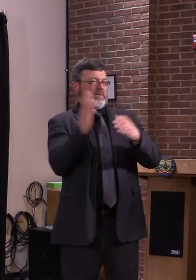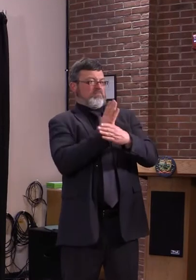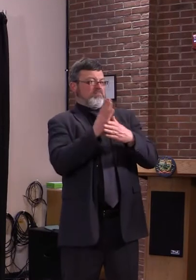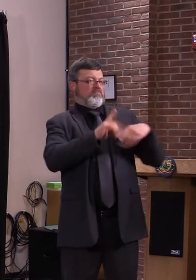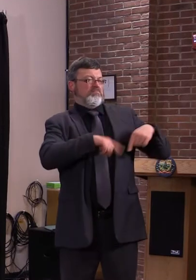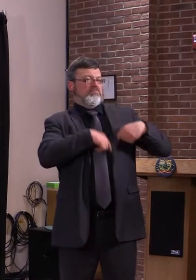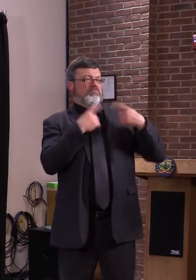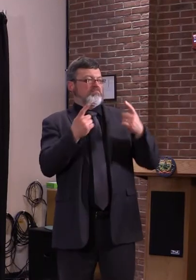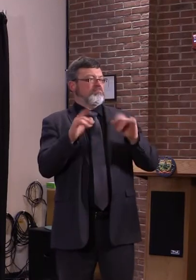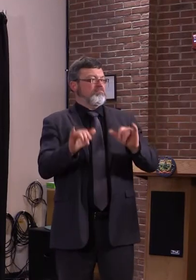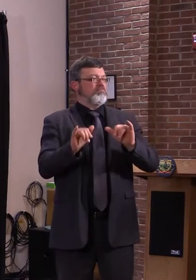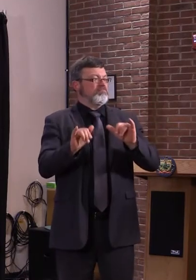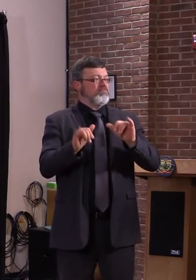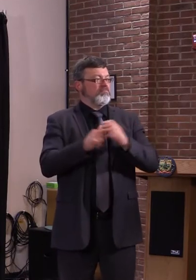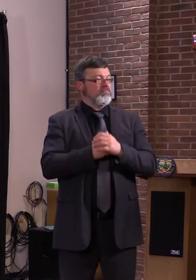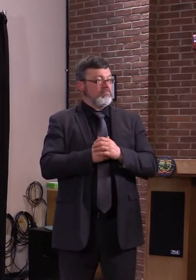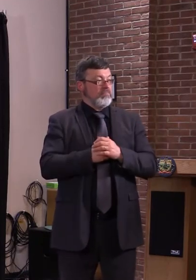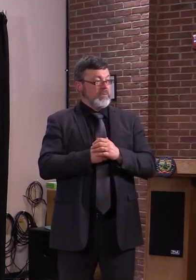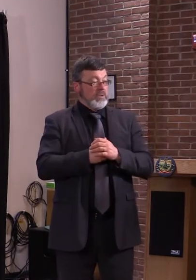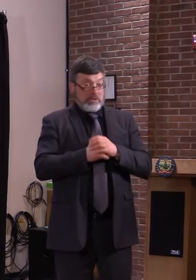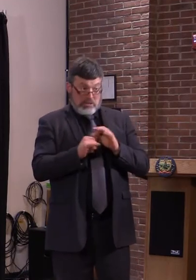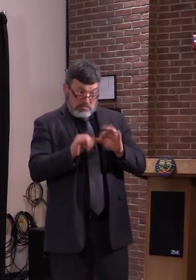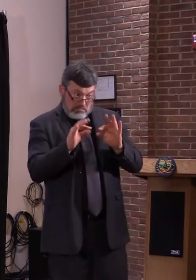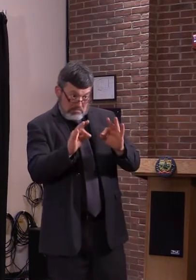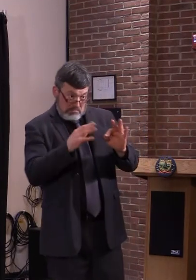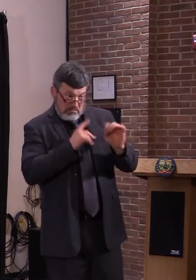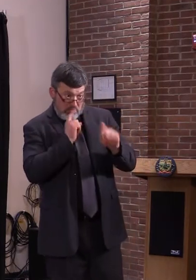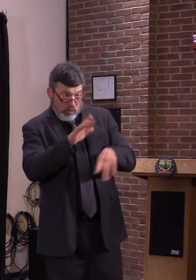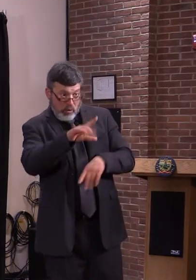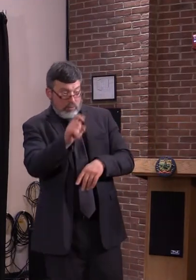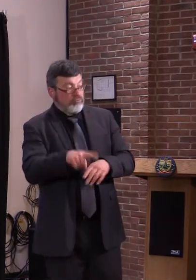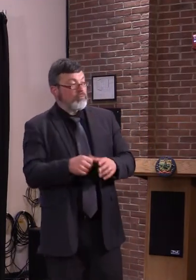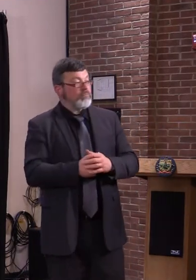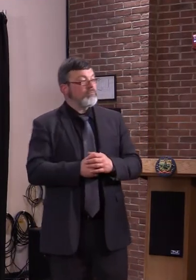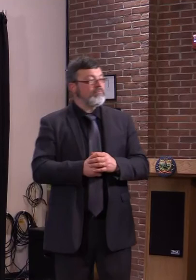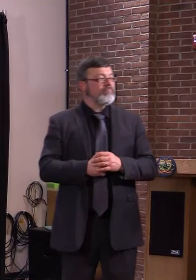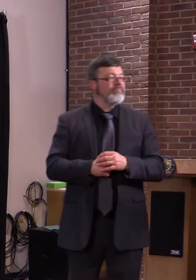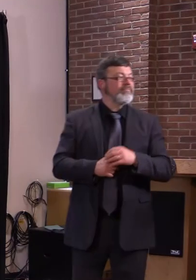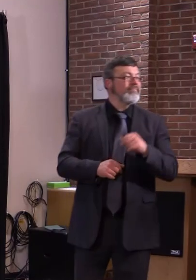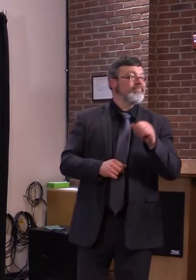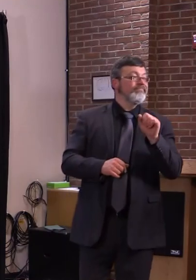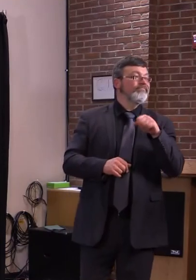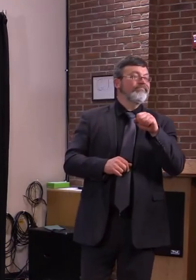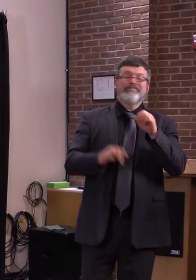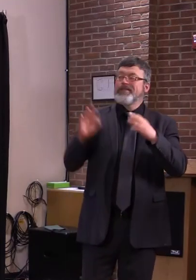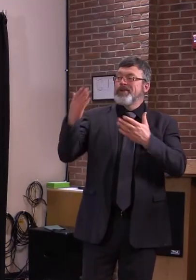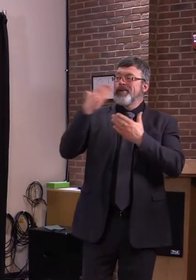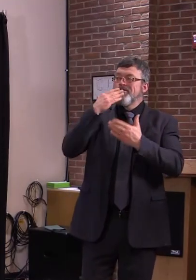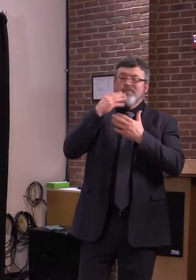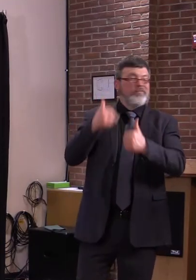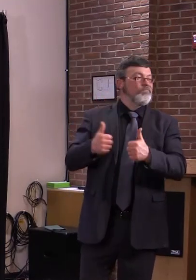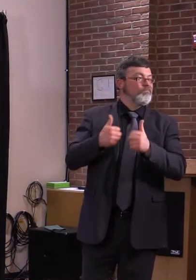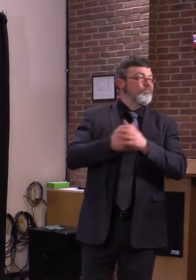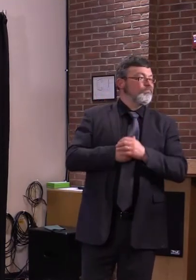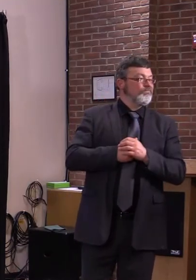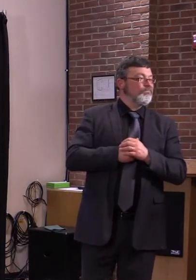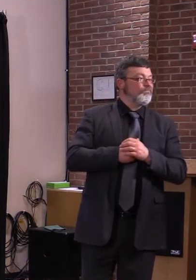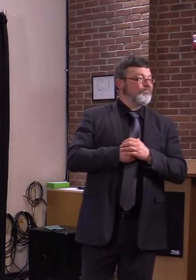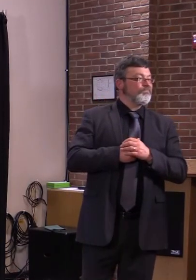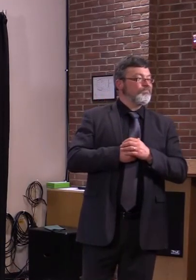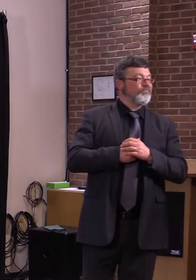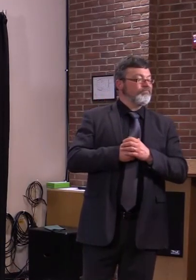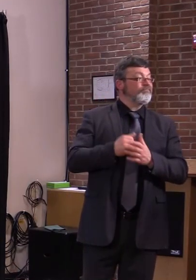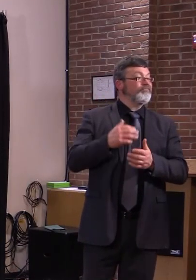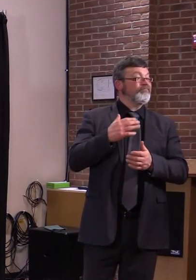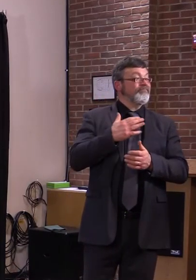Did I cover the answer in all of what you asked? Yes, thank you for dissecting